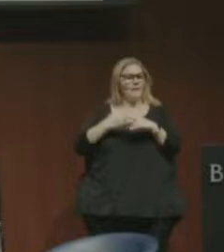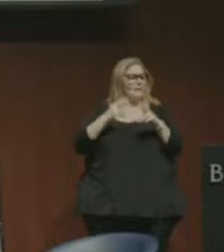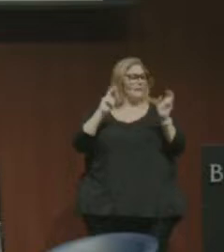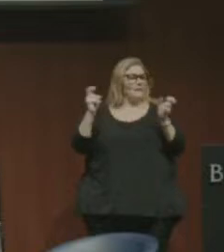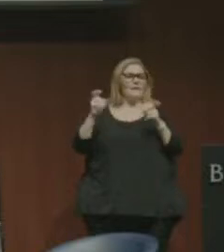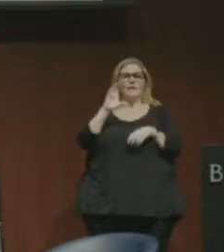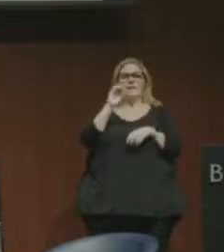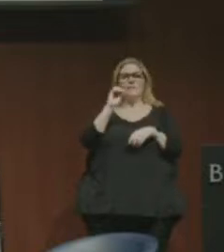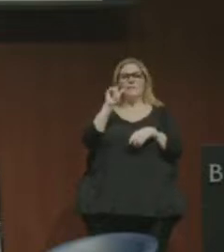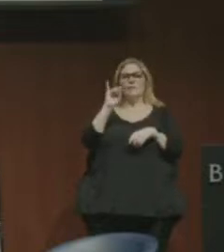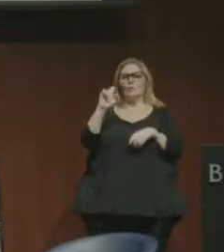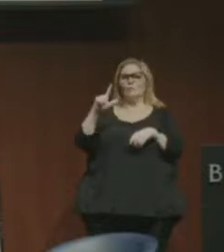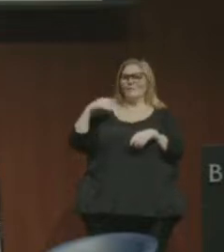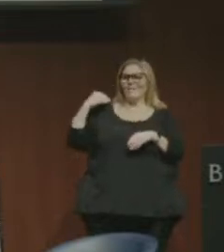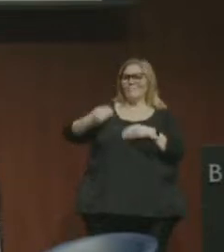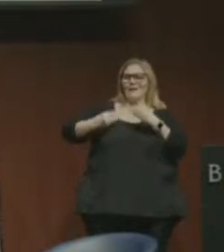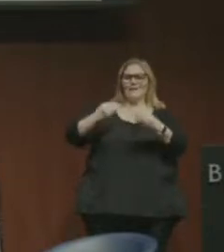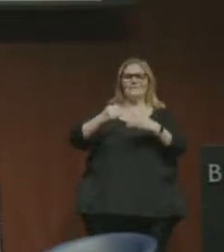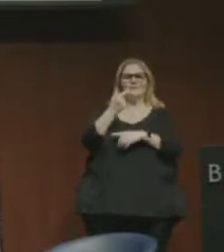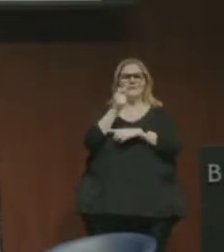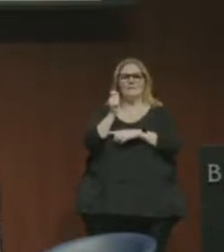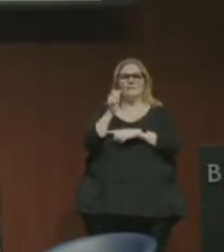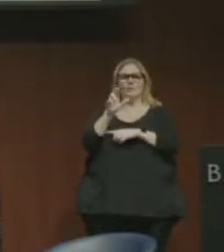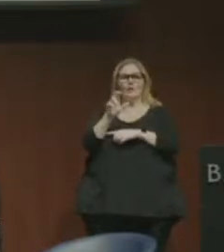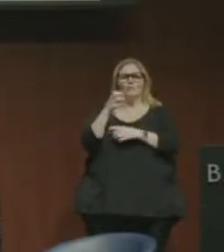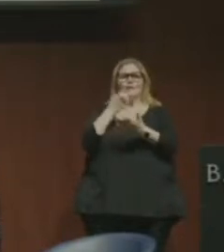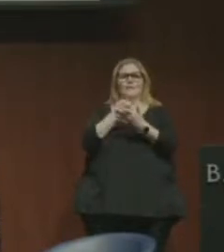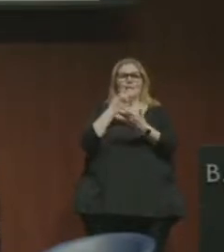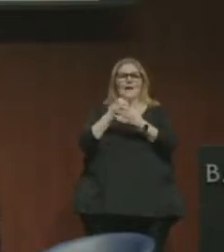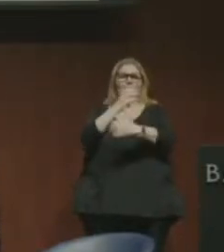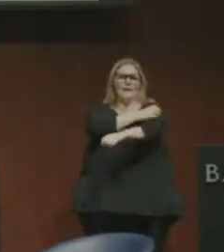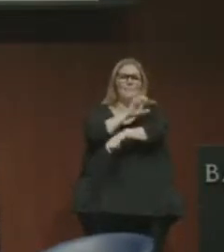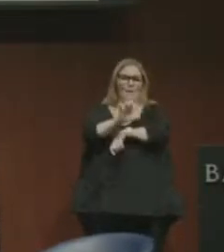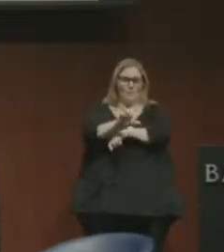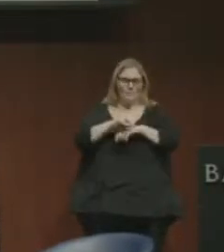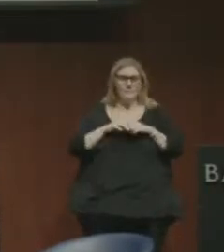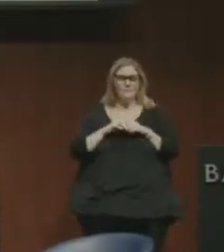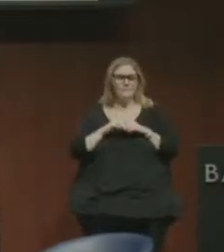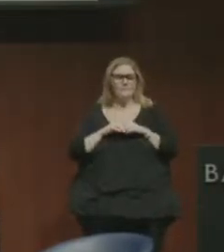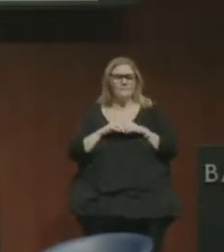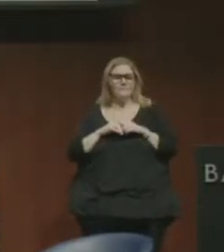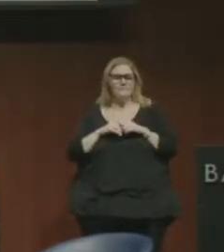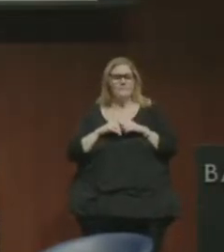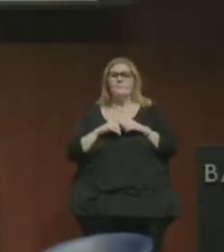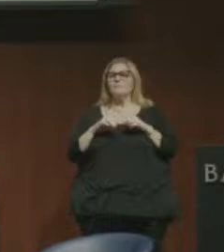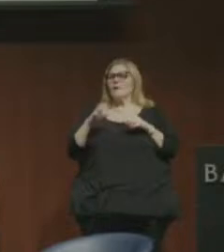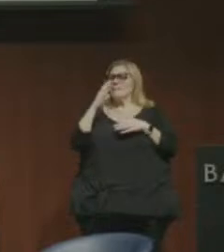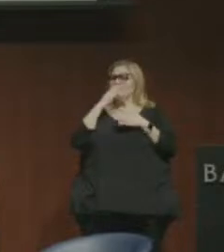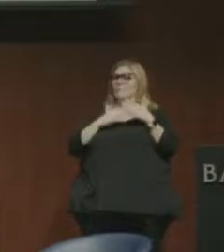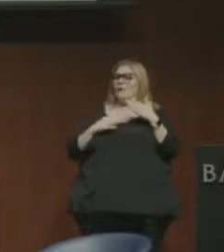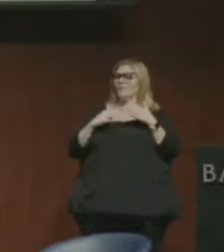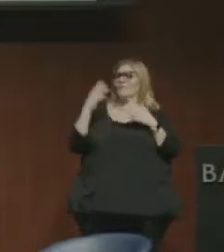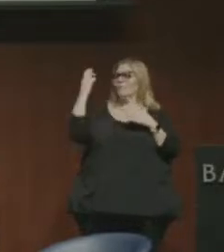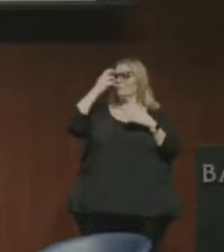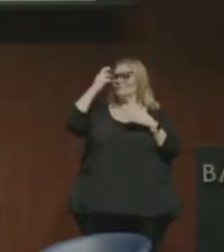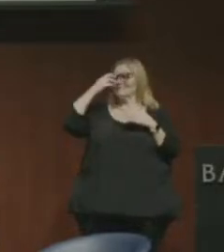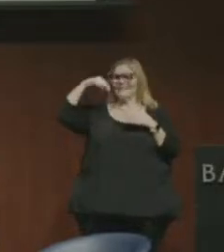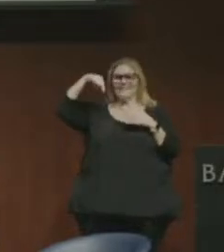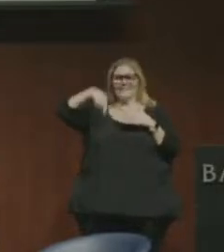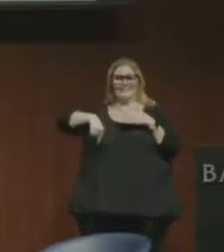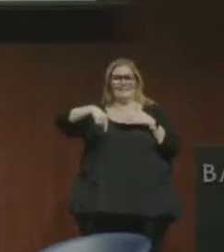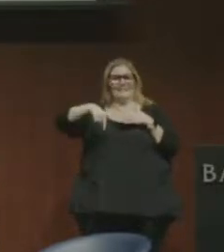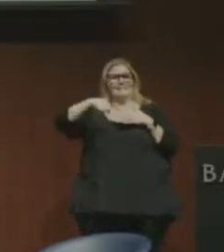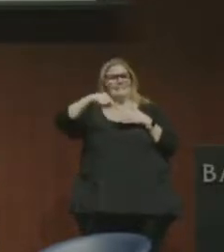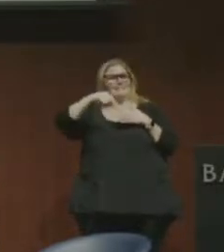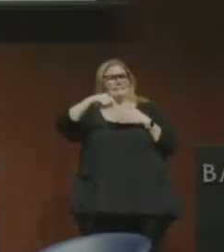The Colonial Legacy, Gender, and Economic Empowerment. Part of the reason that this session